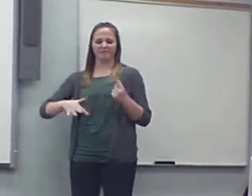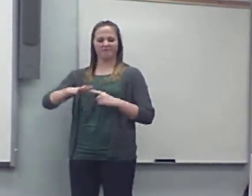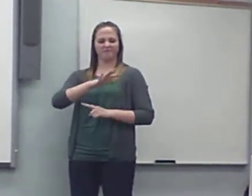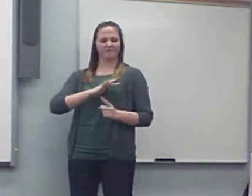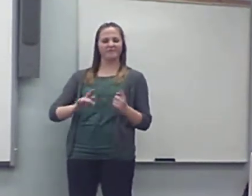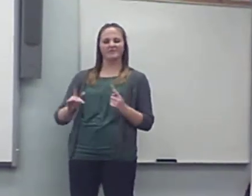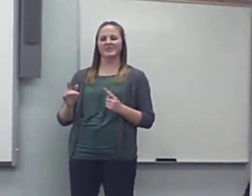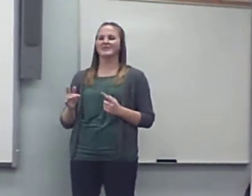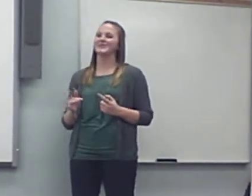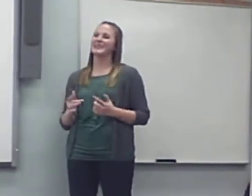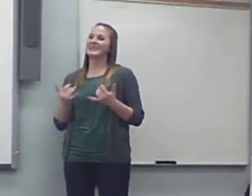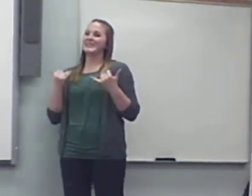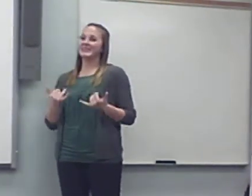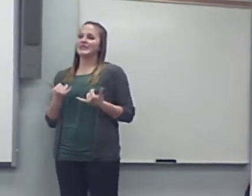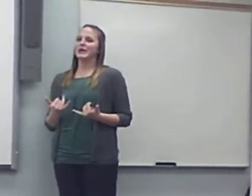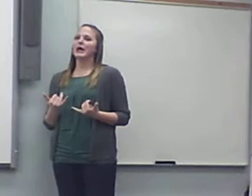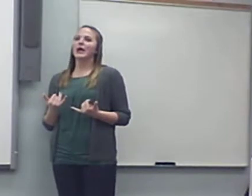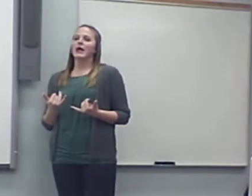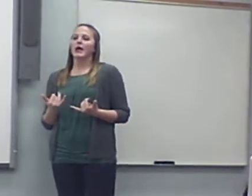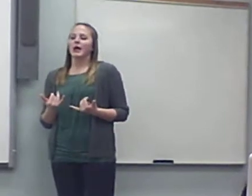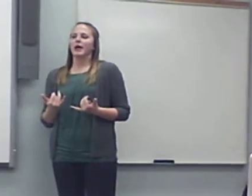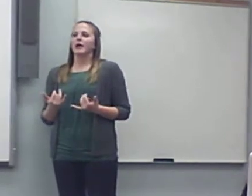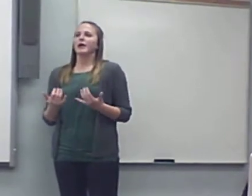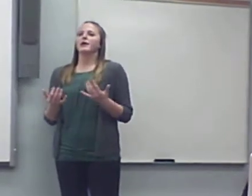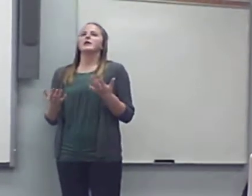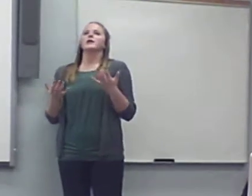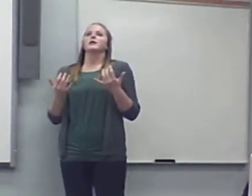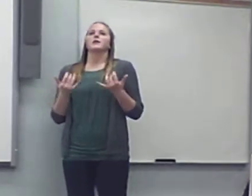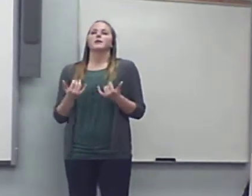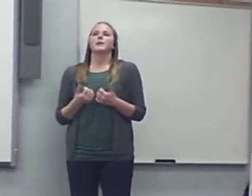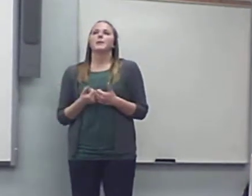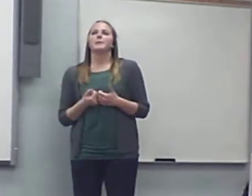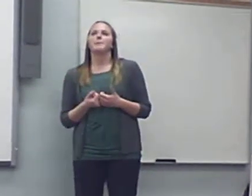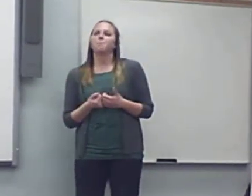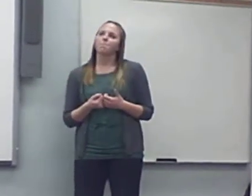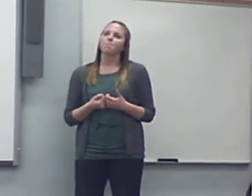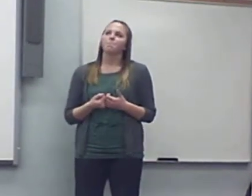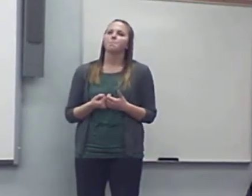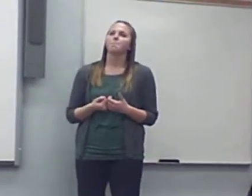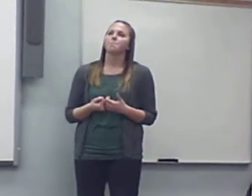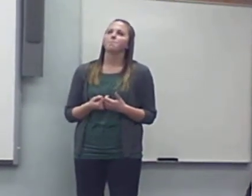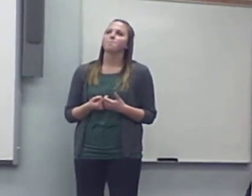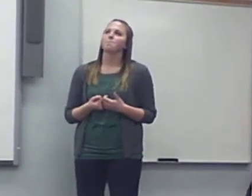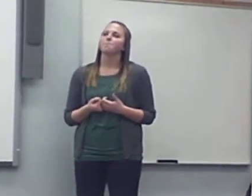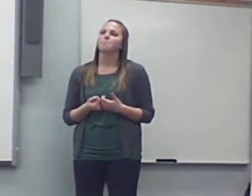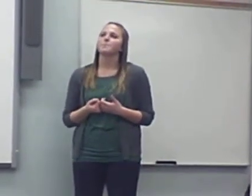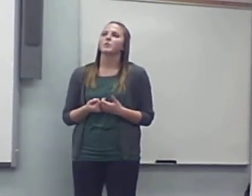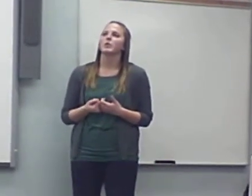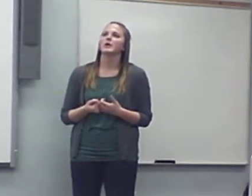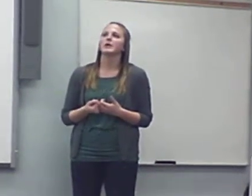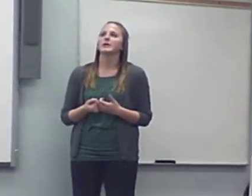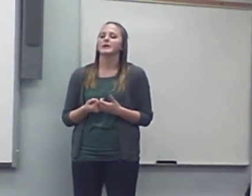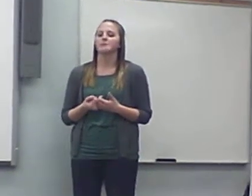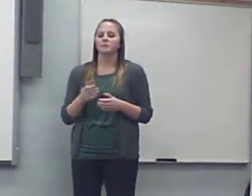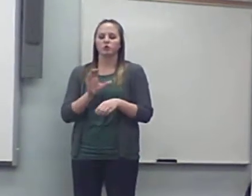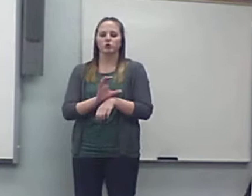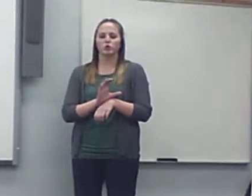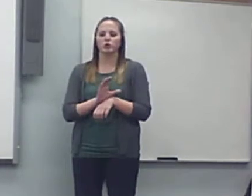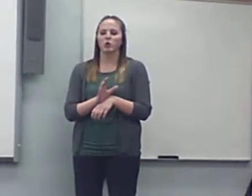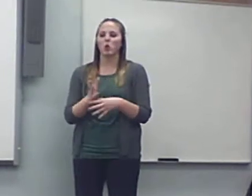It's very, very new that we have churches really, really seeking out qualified interpreters and paying for them as well.